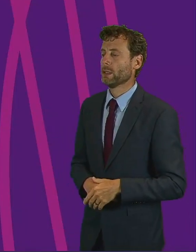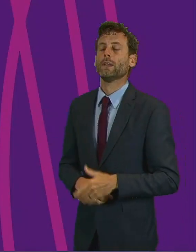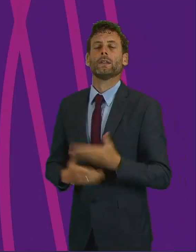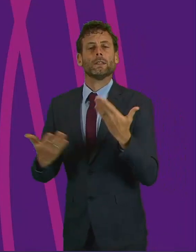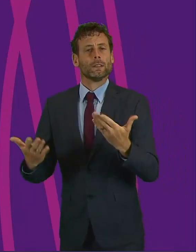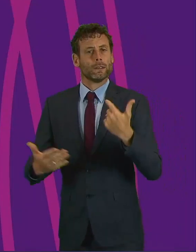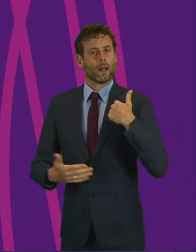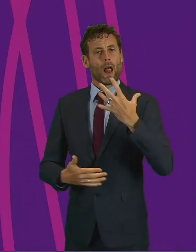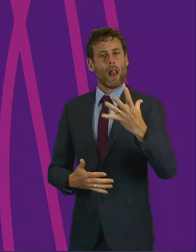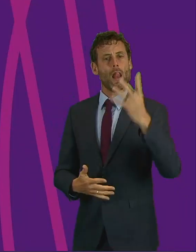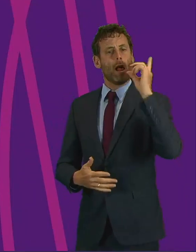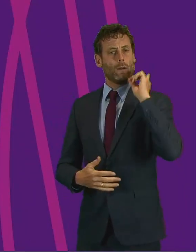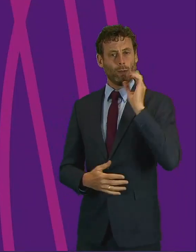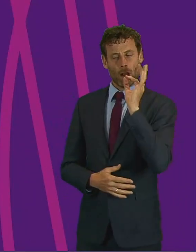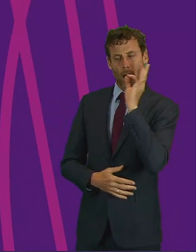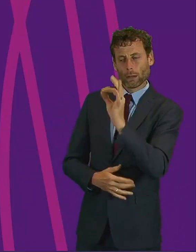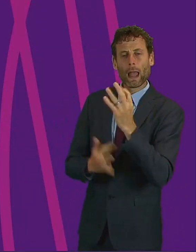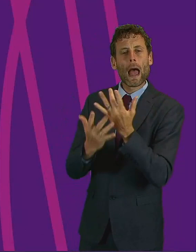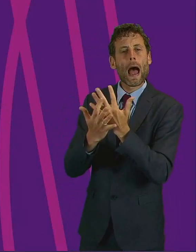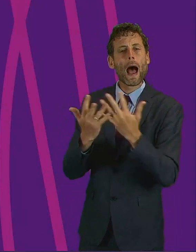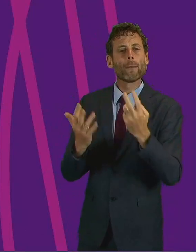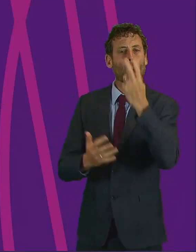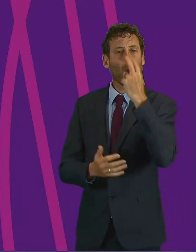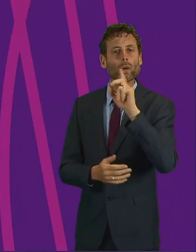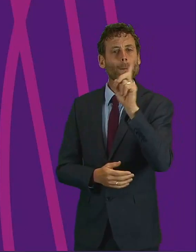asked last week how many elderly people in